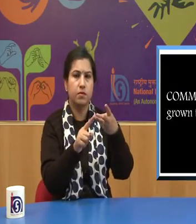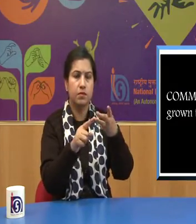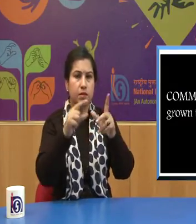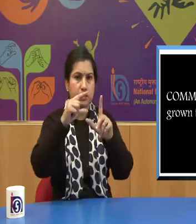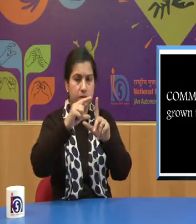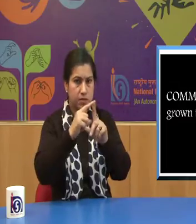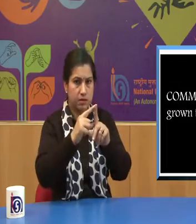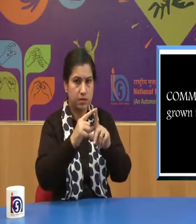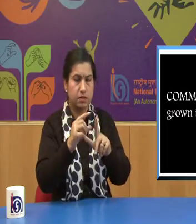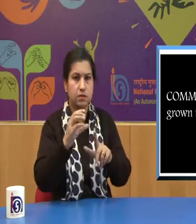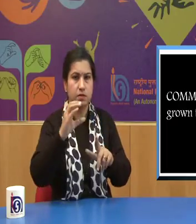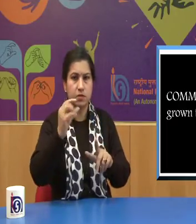jute,